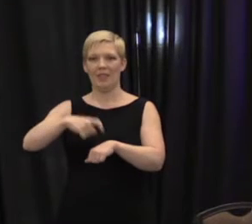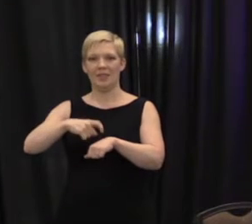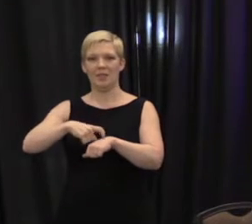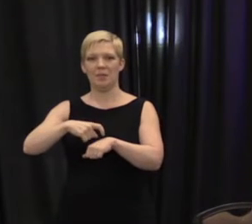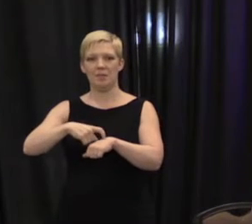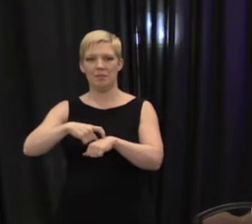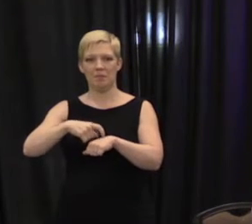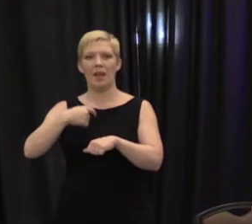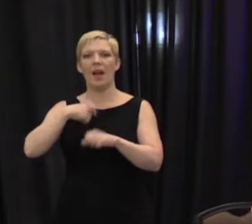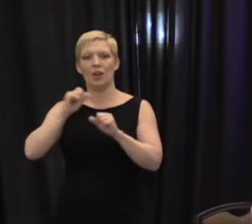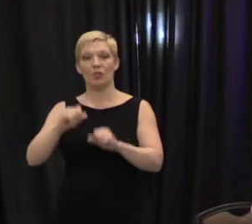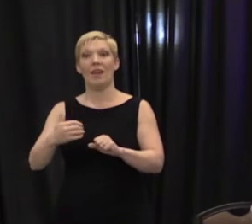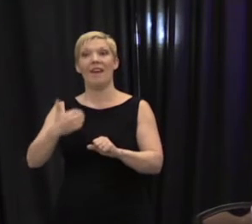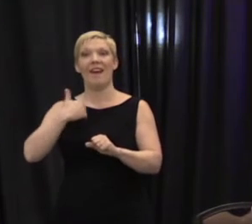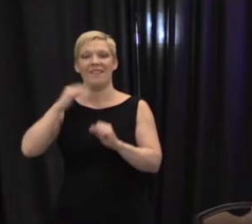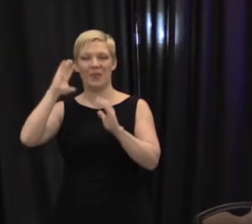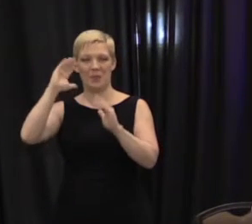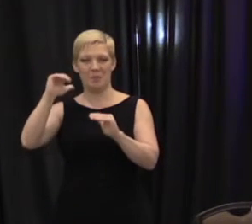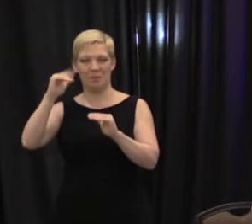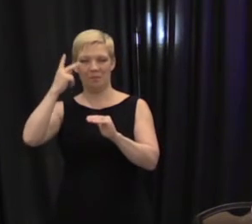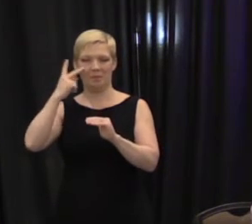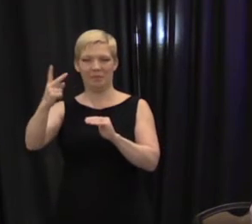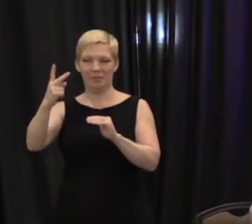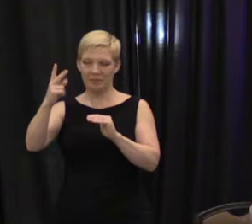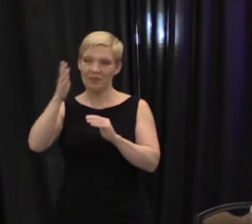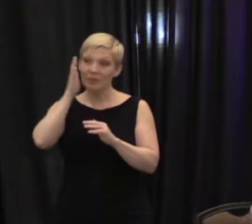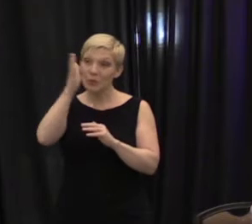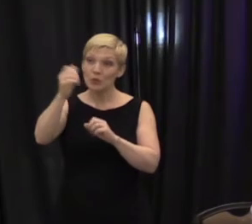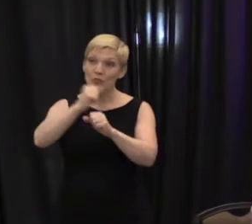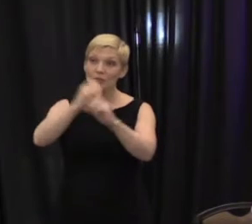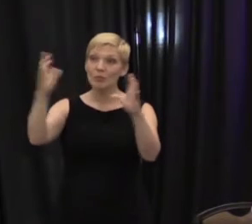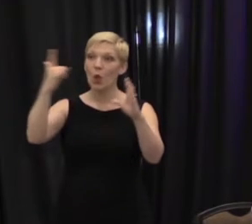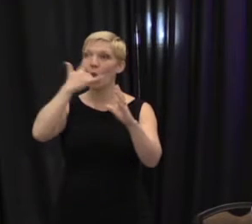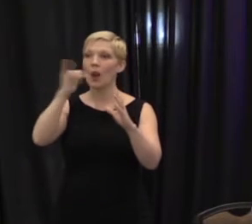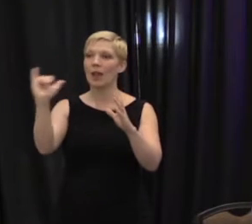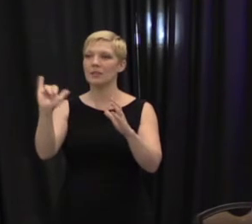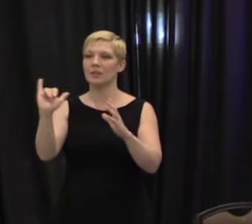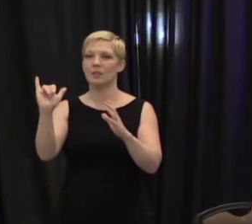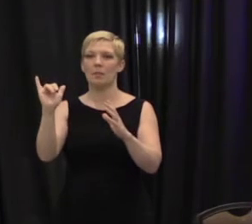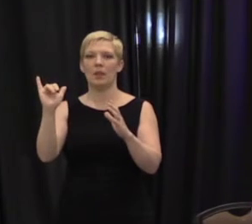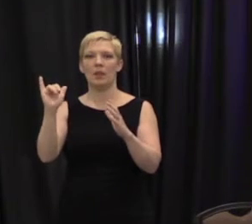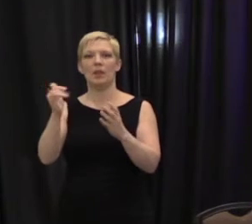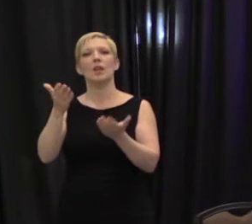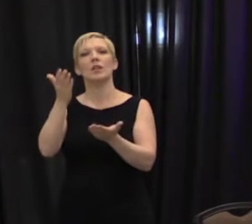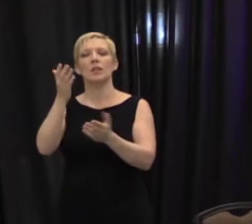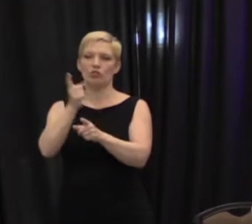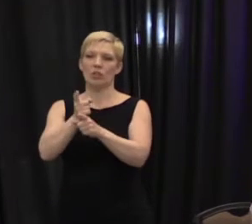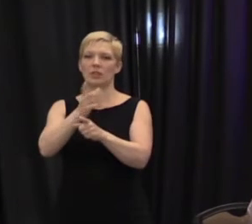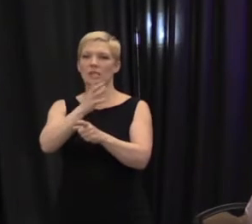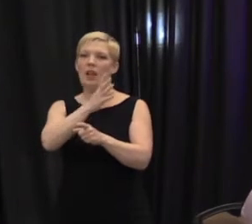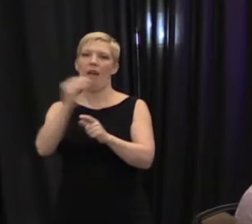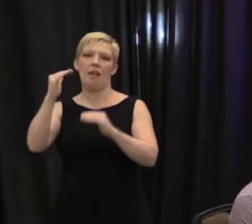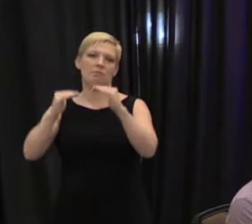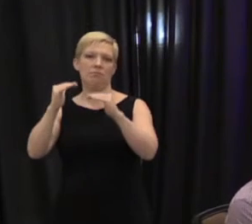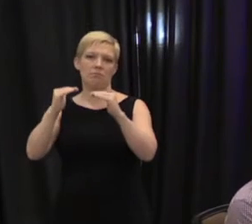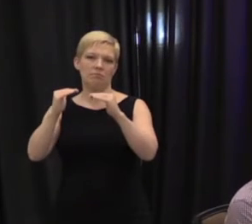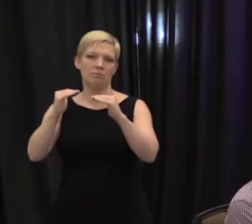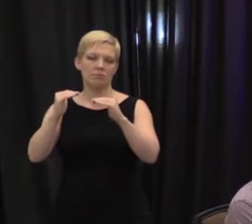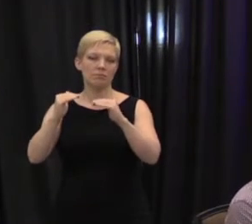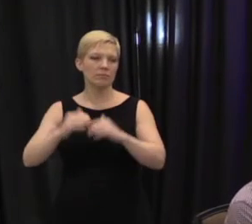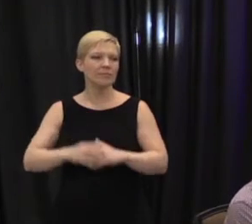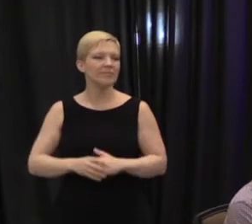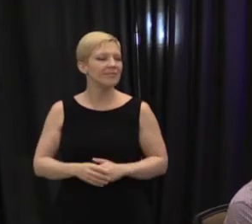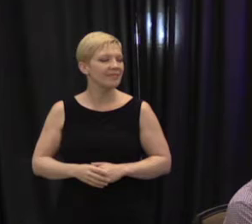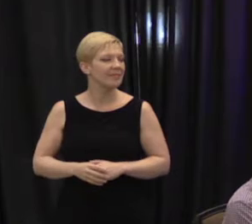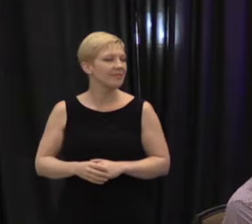that I have hope to see this future that's really looking like something that's equitable, that's just, and something that's liberatory. Thank